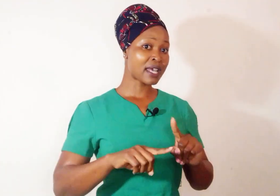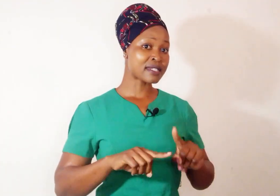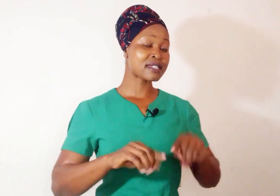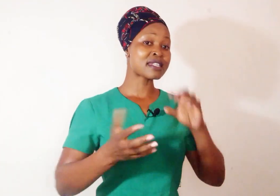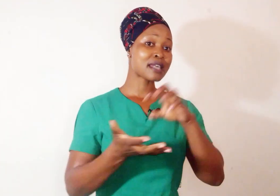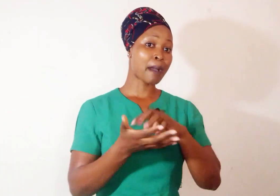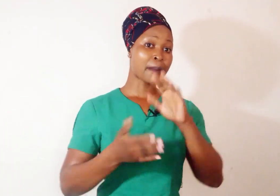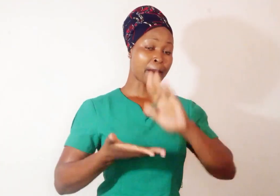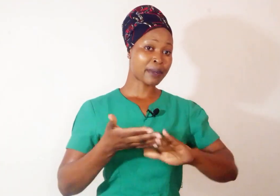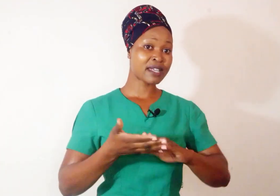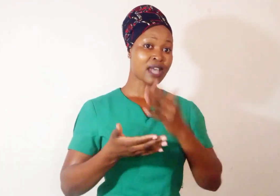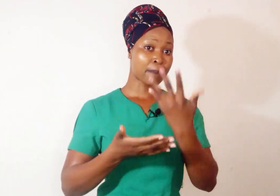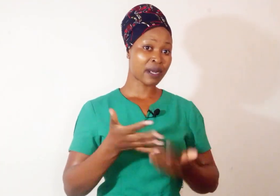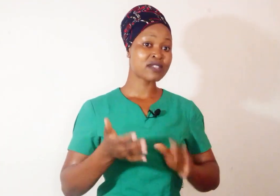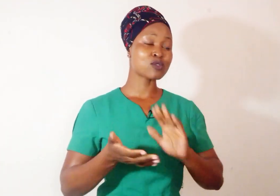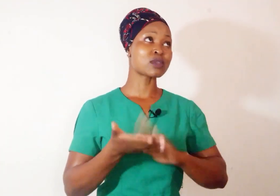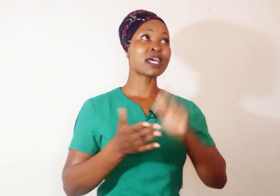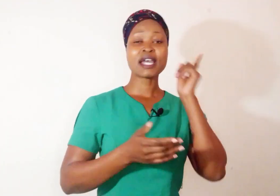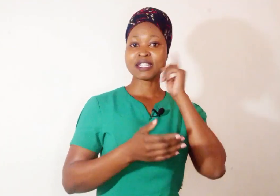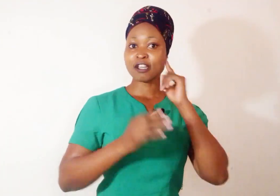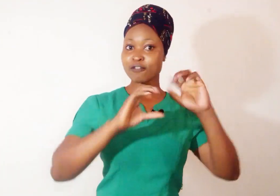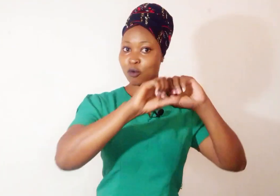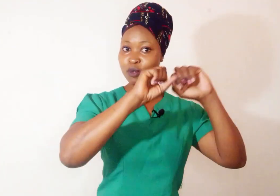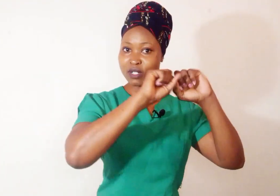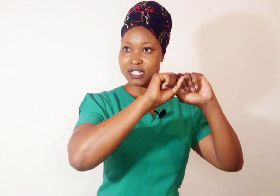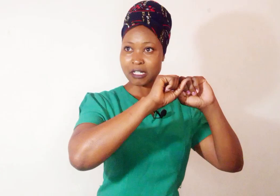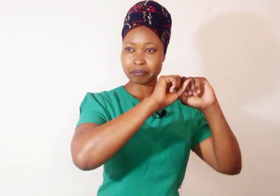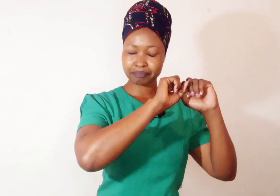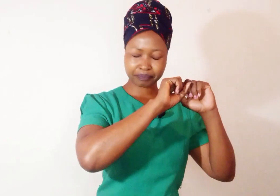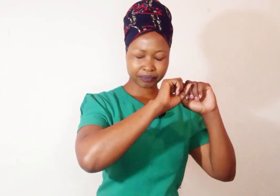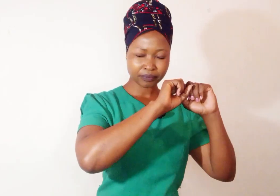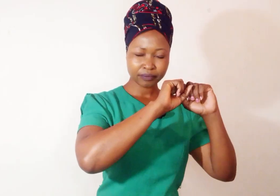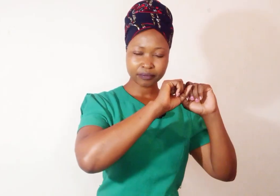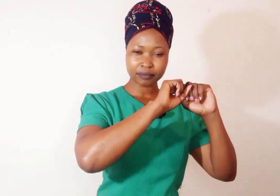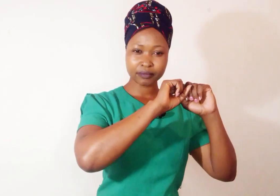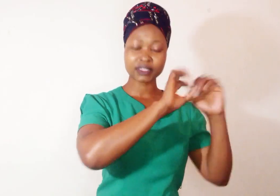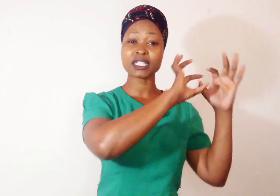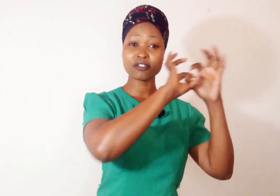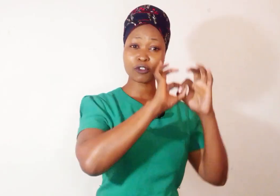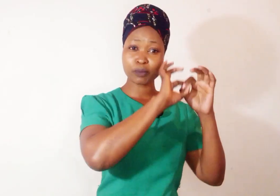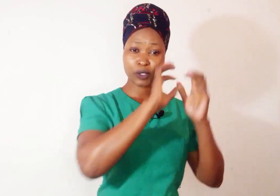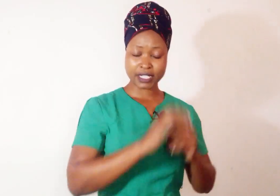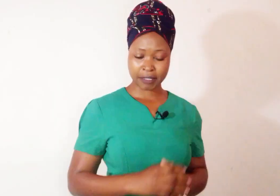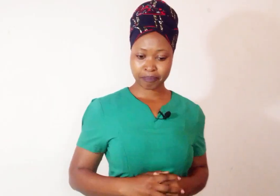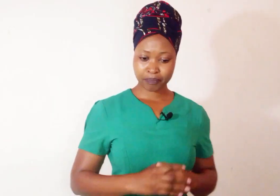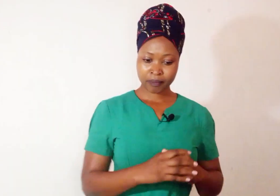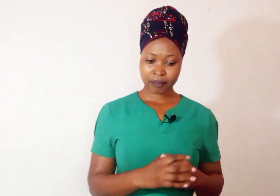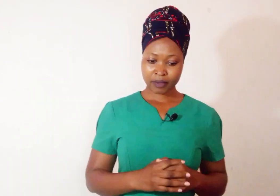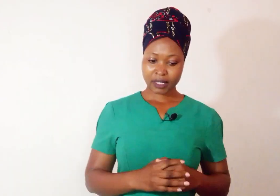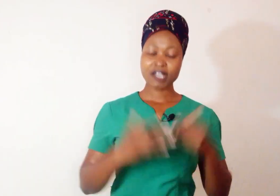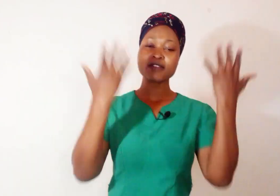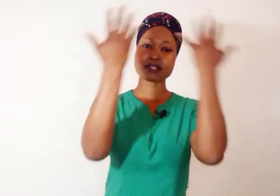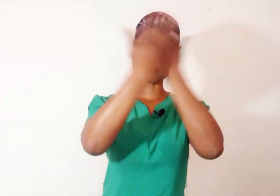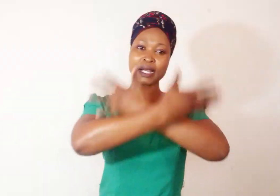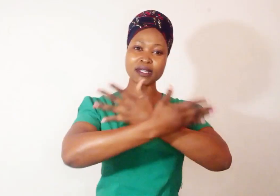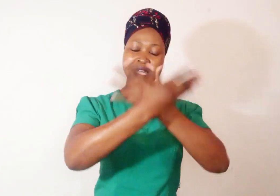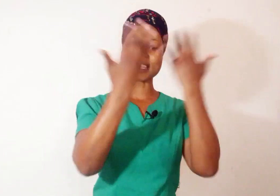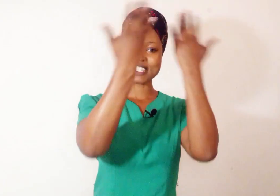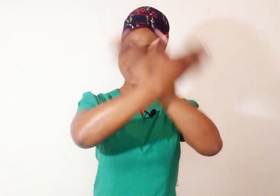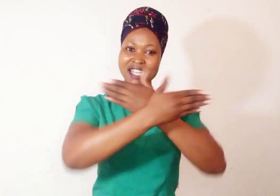applies to the deaf community. The deaf community. If there's